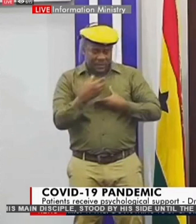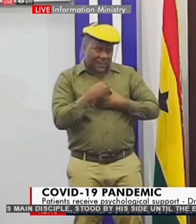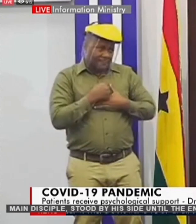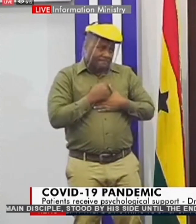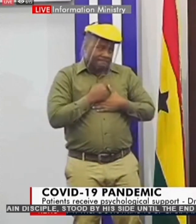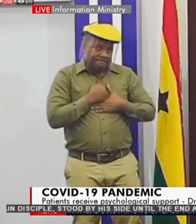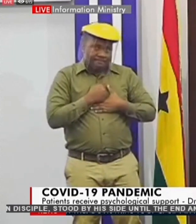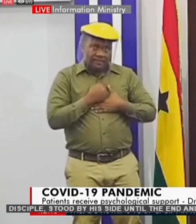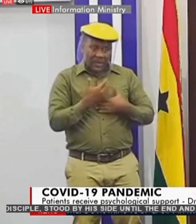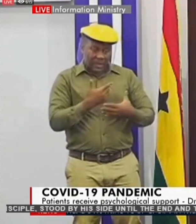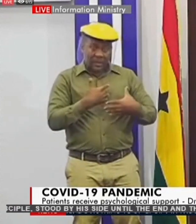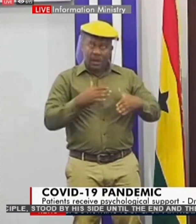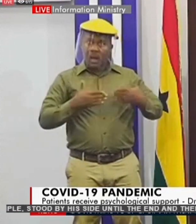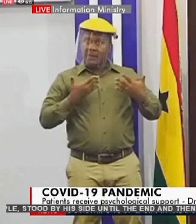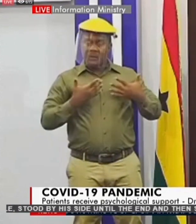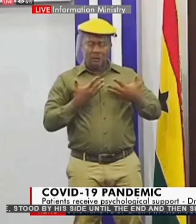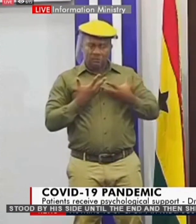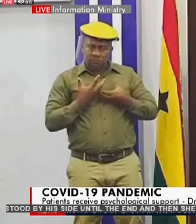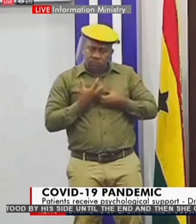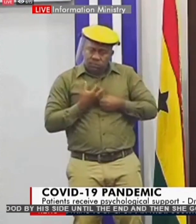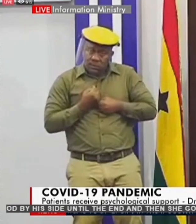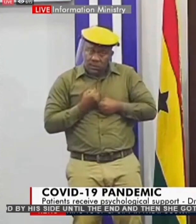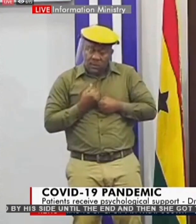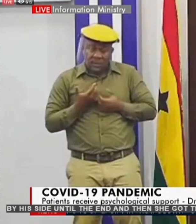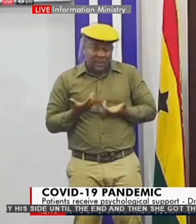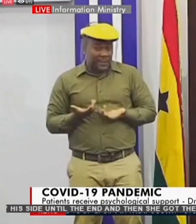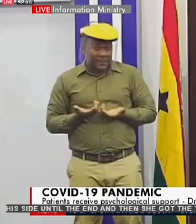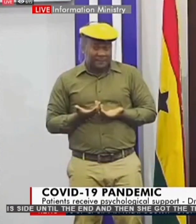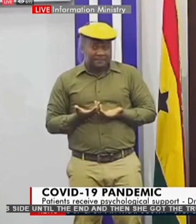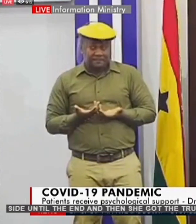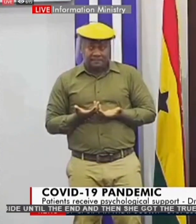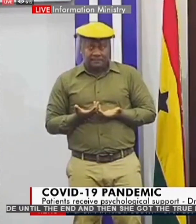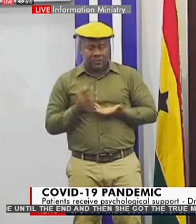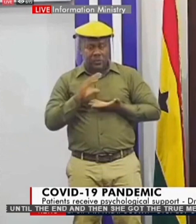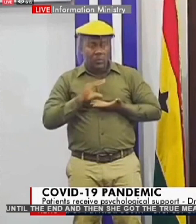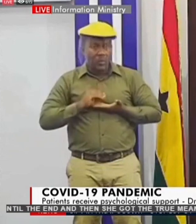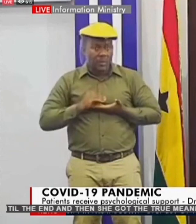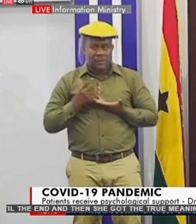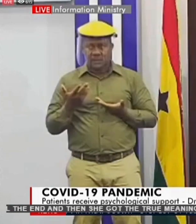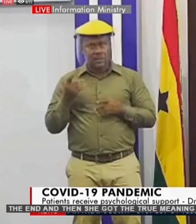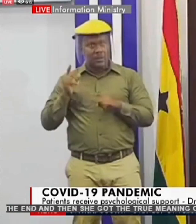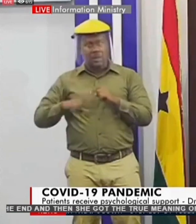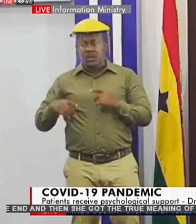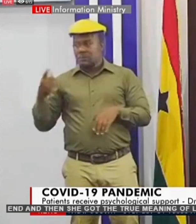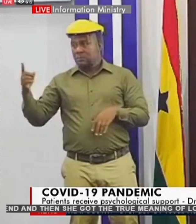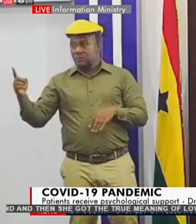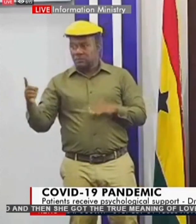individual. It has also prevented even from getting to where others are, and that can lead